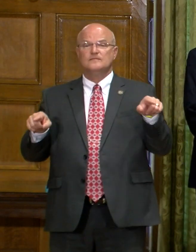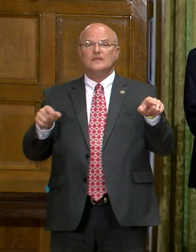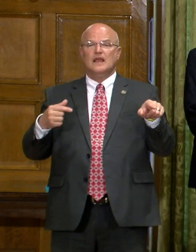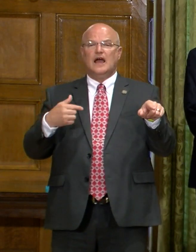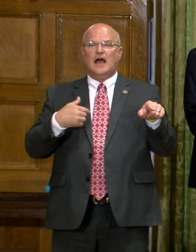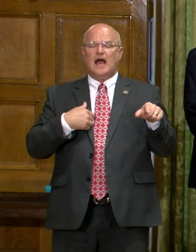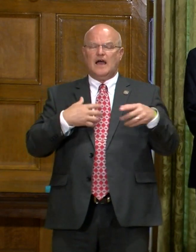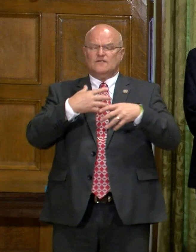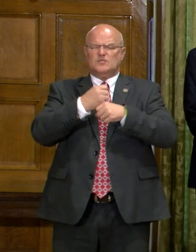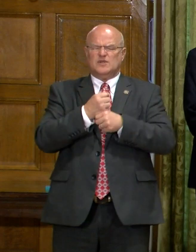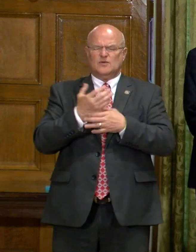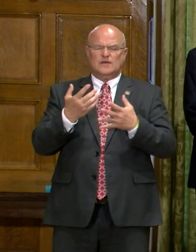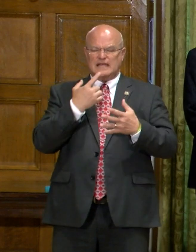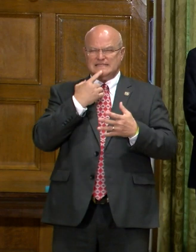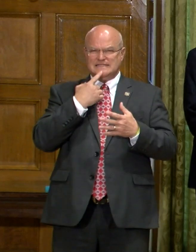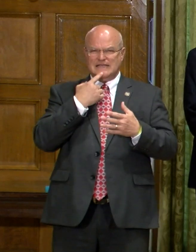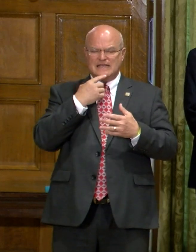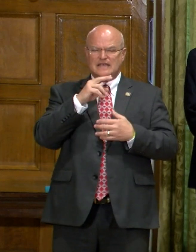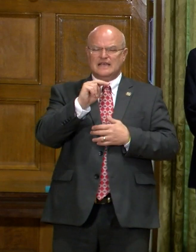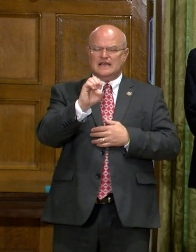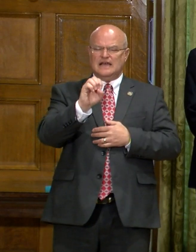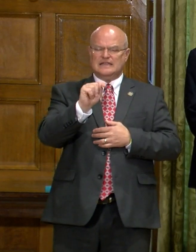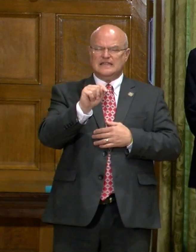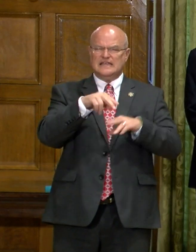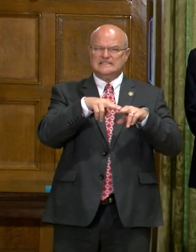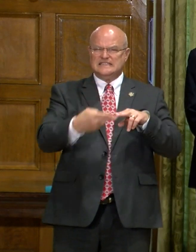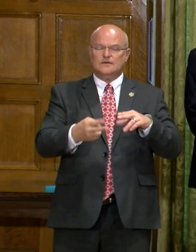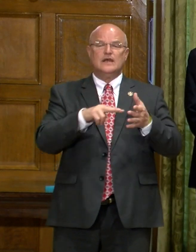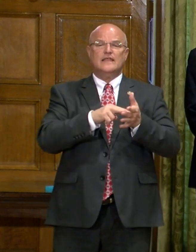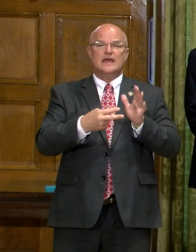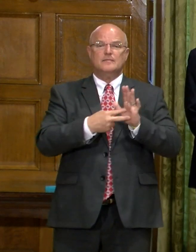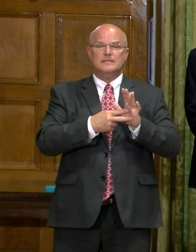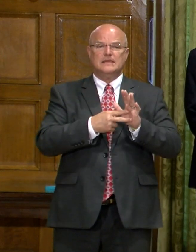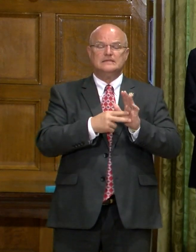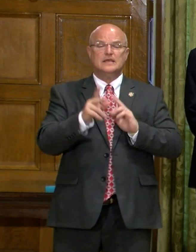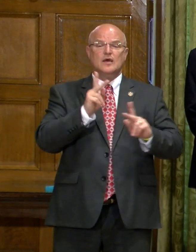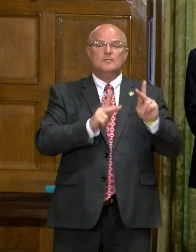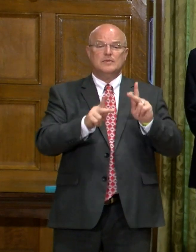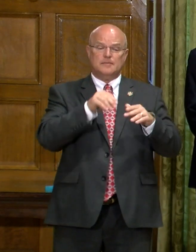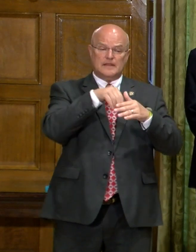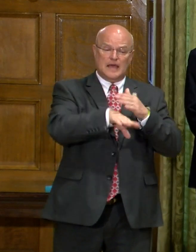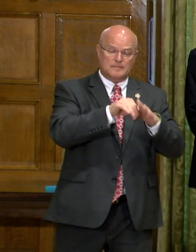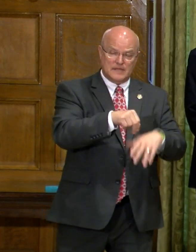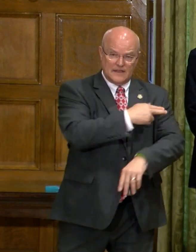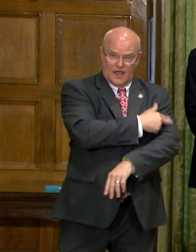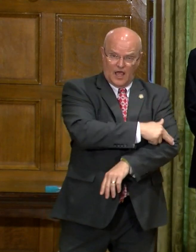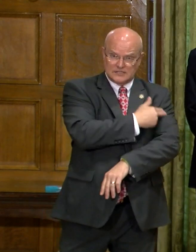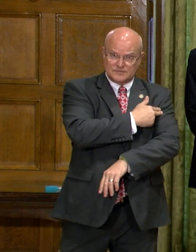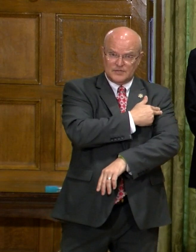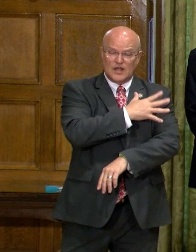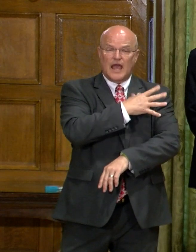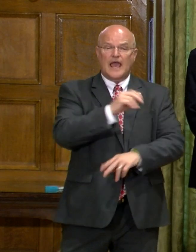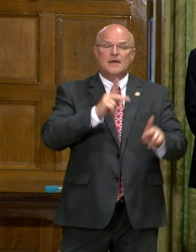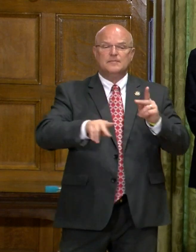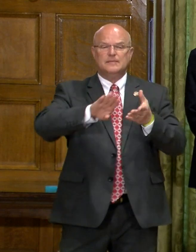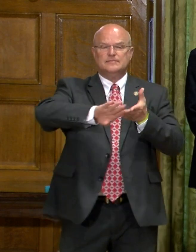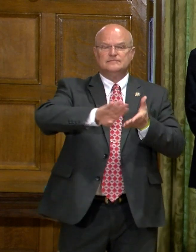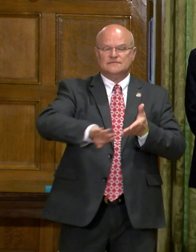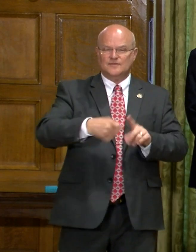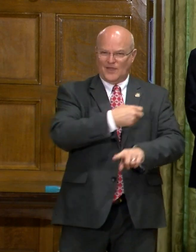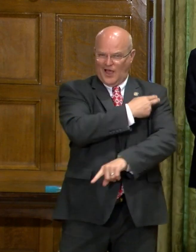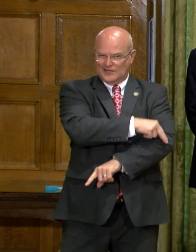I've abbreviated somewhat. When I say there's a net decrease, that means that there are people admitted to the hospital and there are people